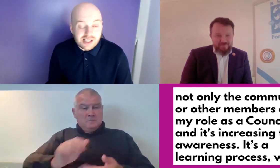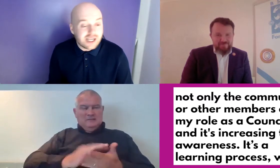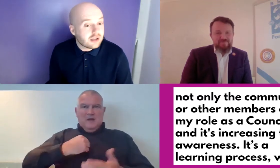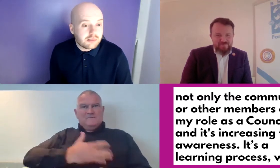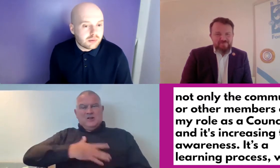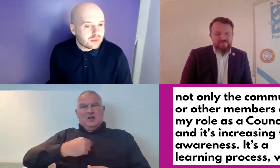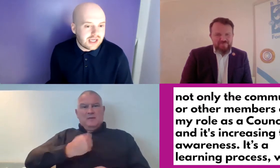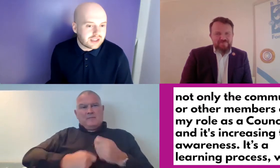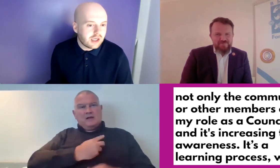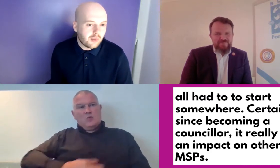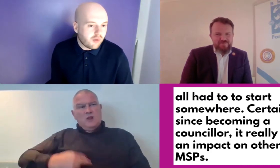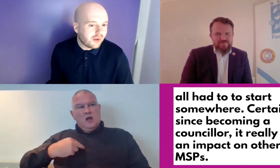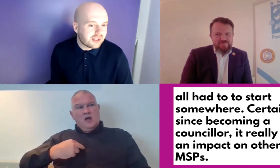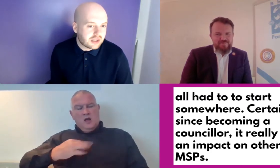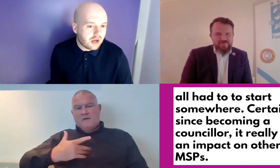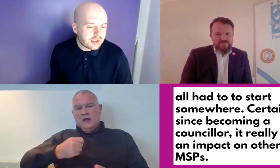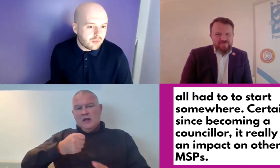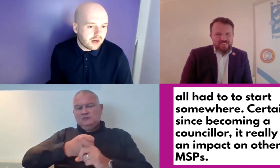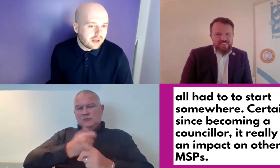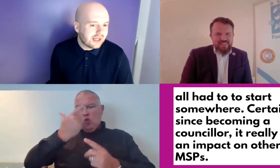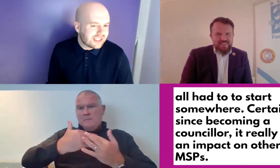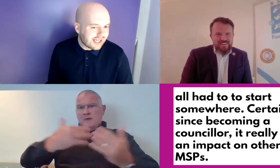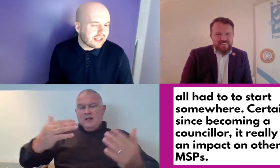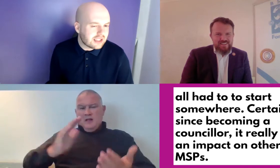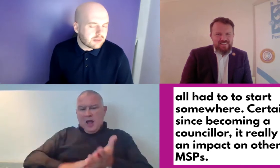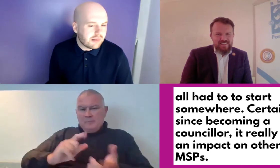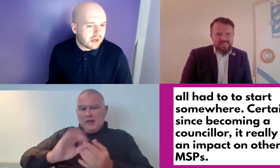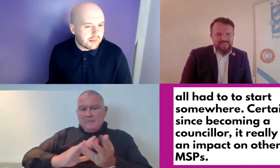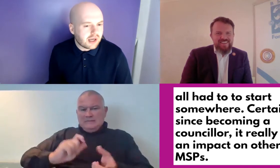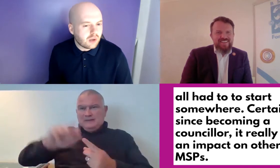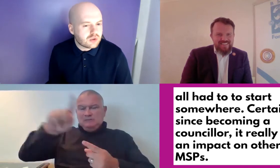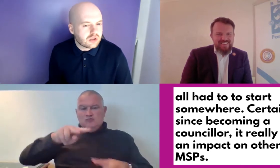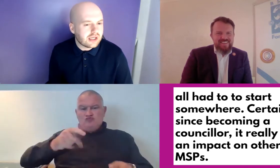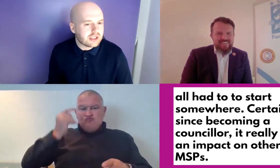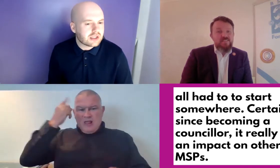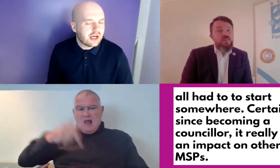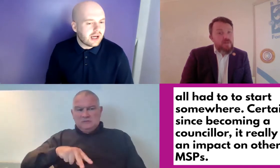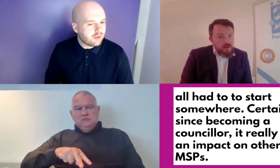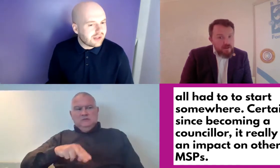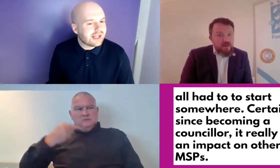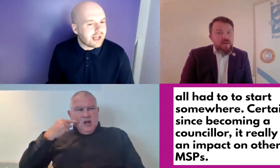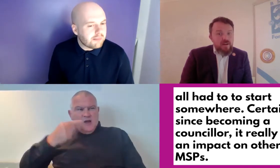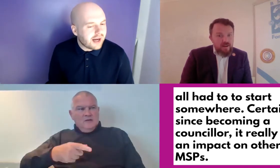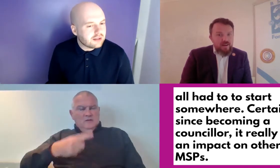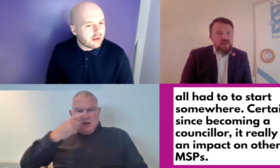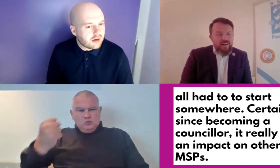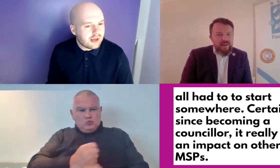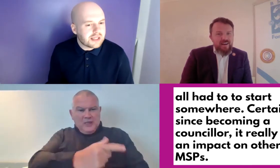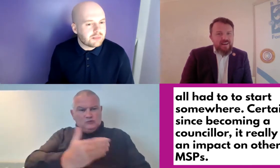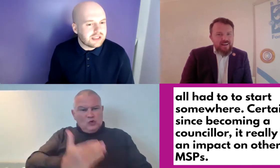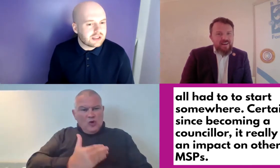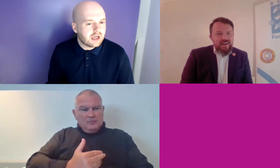It's a learning process. We've all had to start somewhere. Certainly since me becoming a counsellor, it's really had an impact on